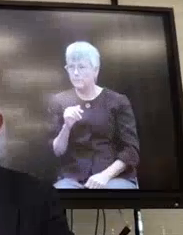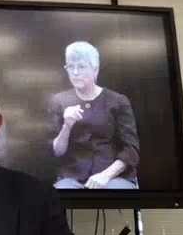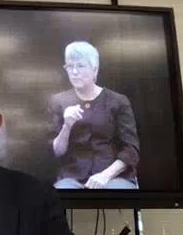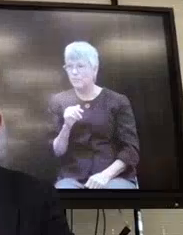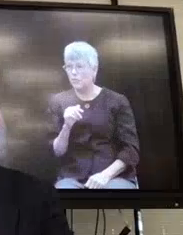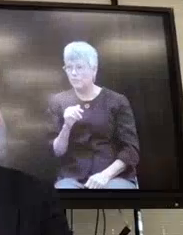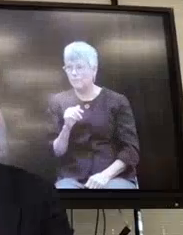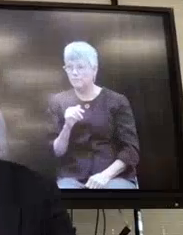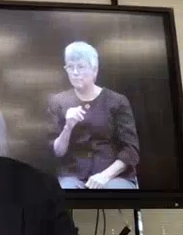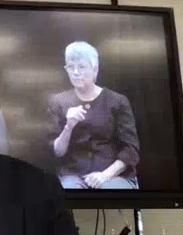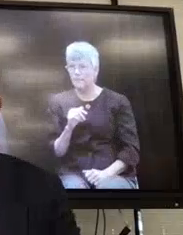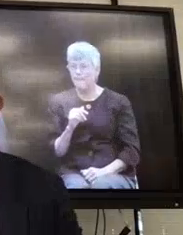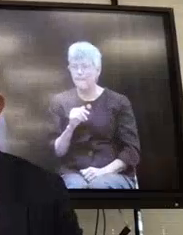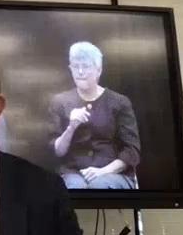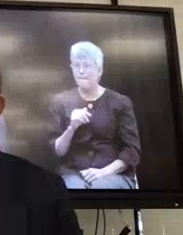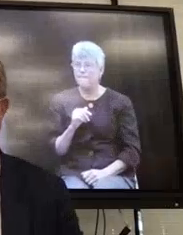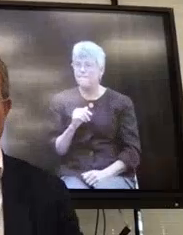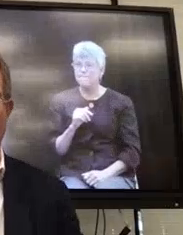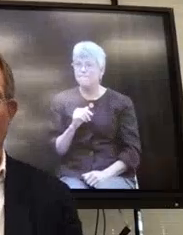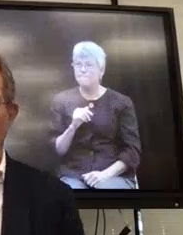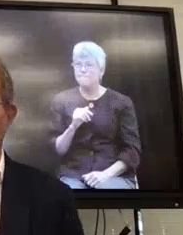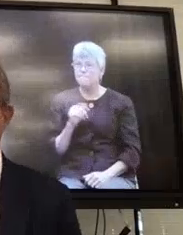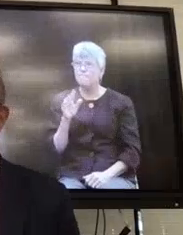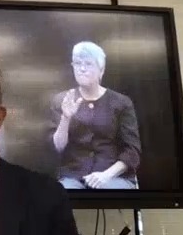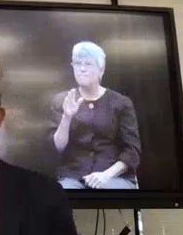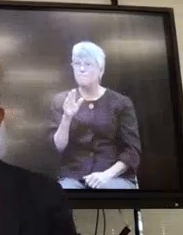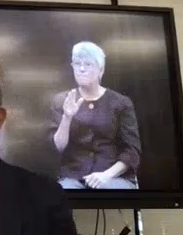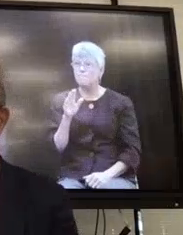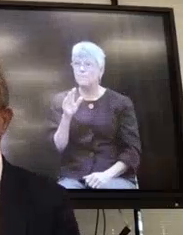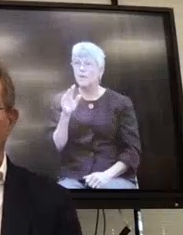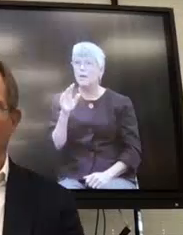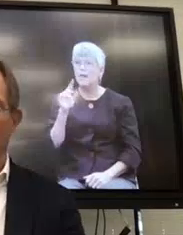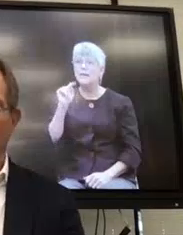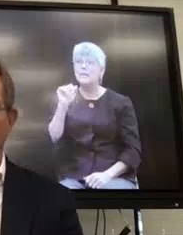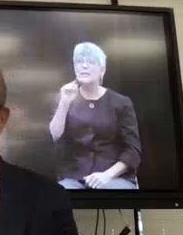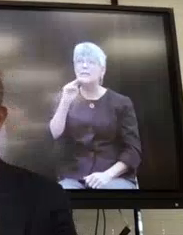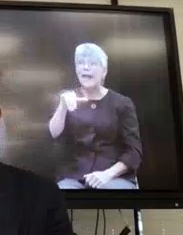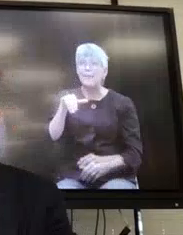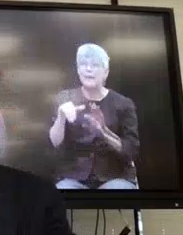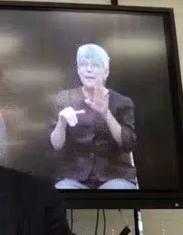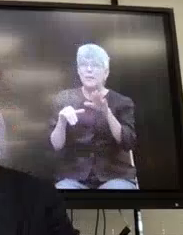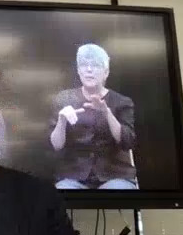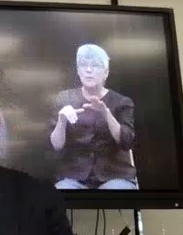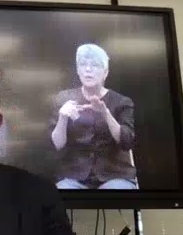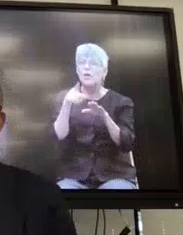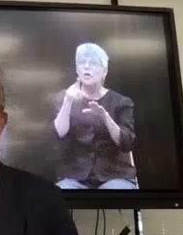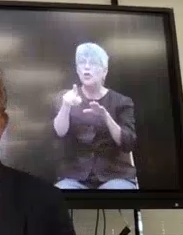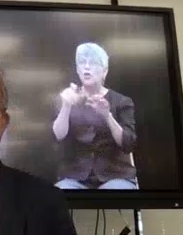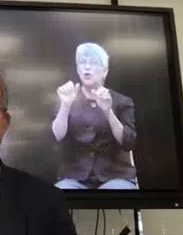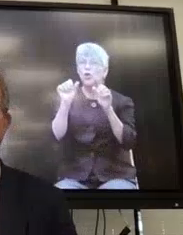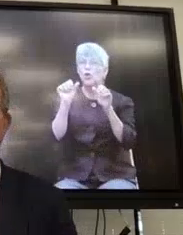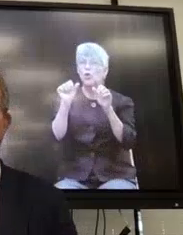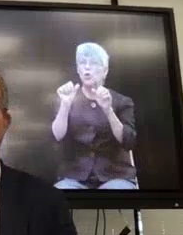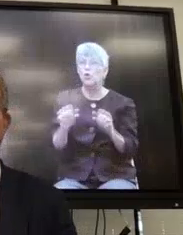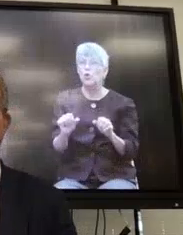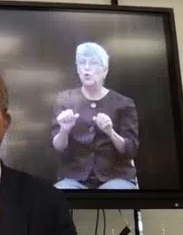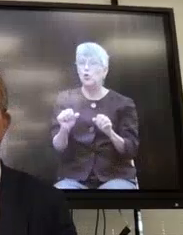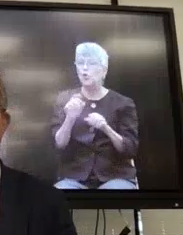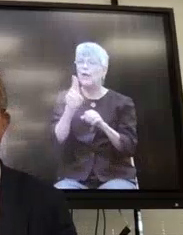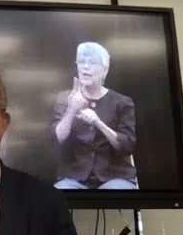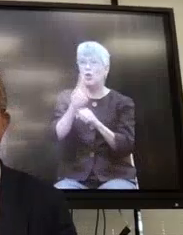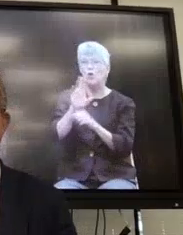Amy said that's awesome. And Tammy, you can use your mother's